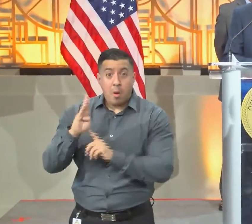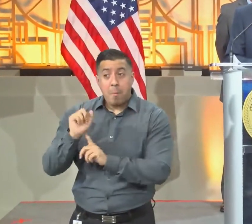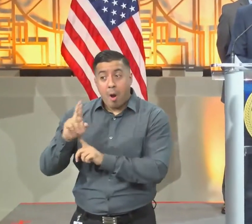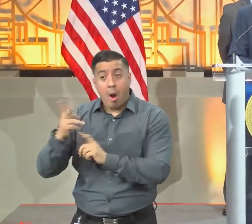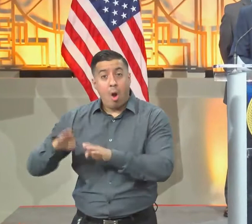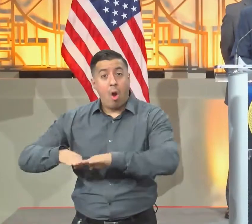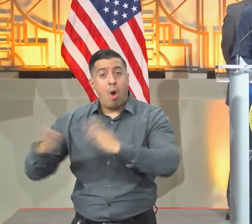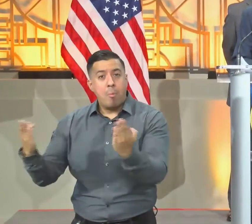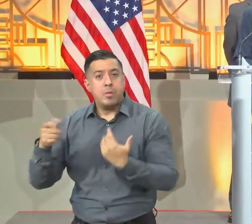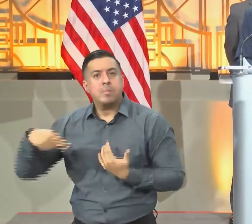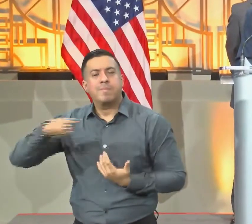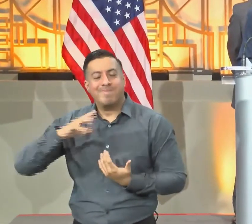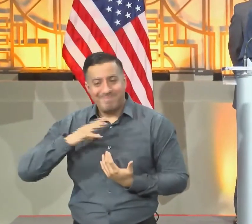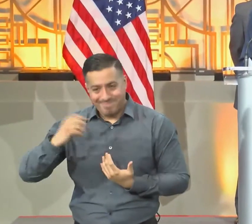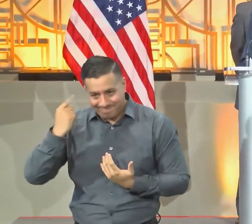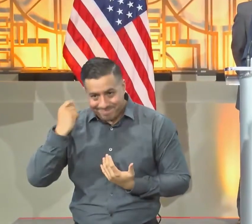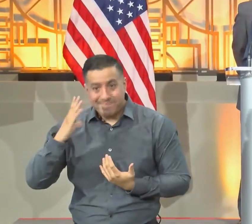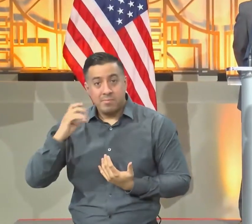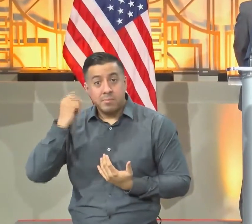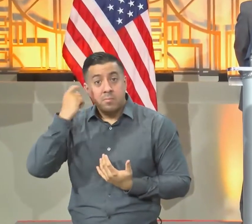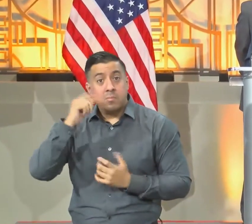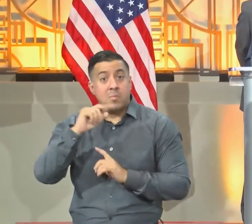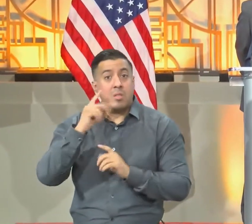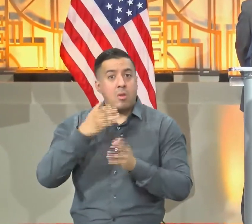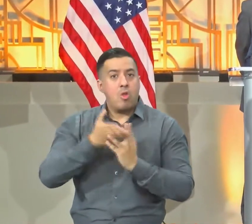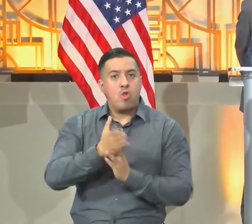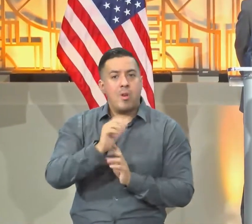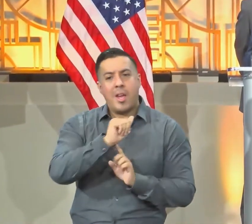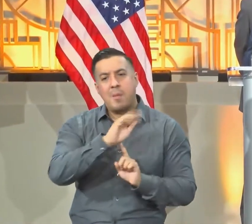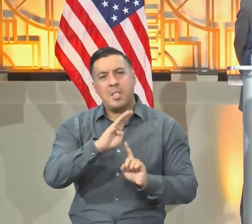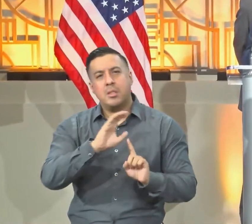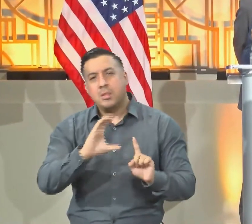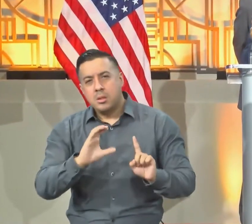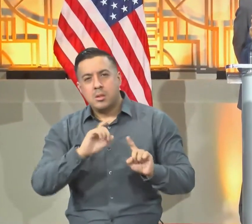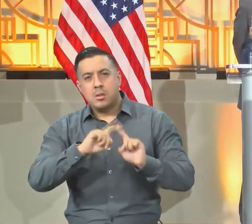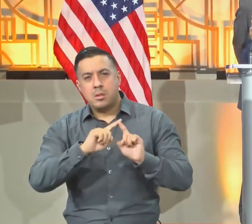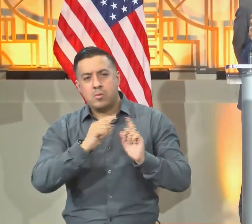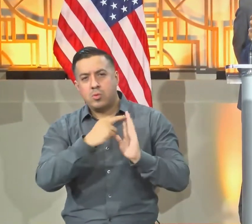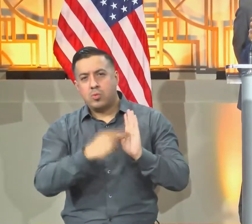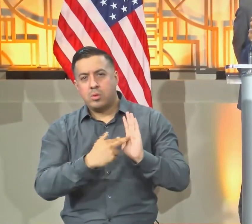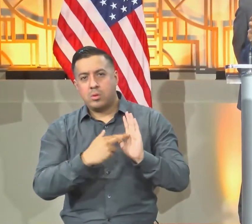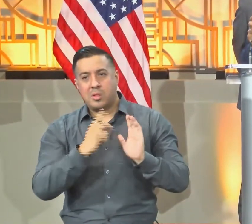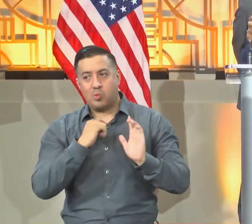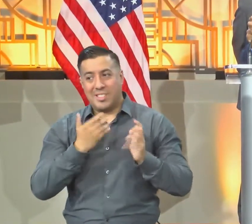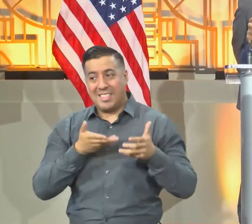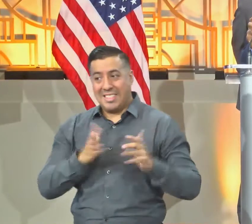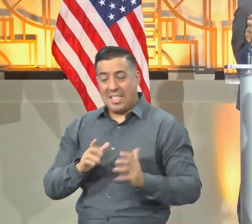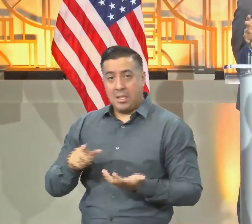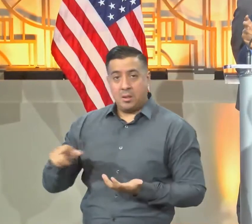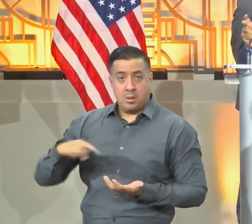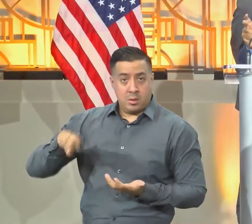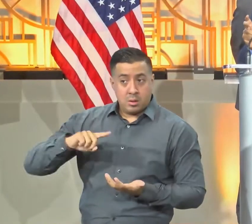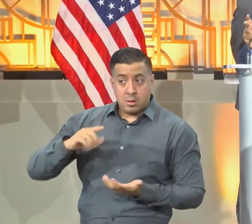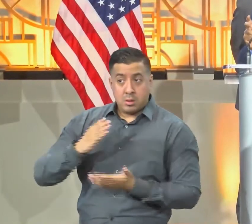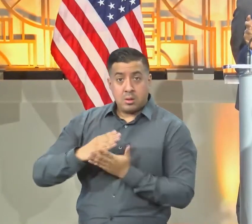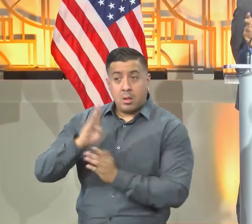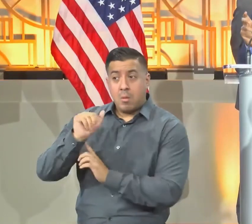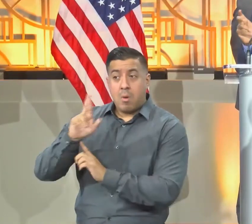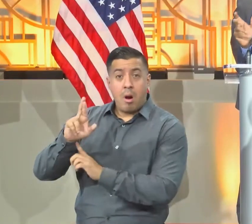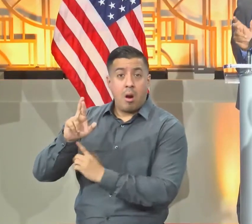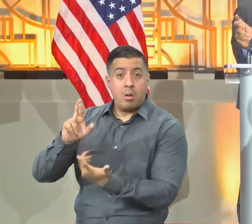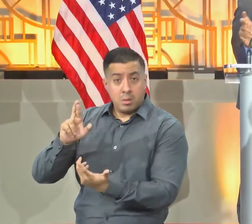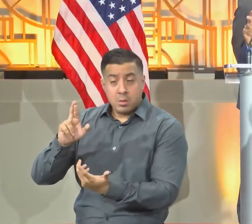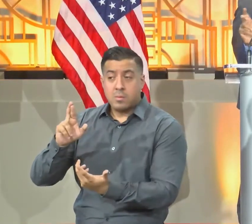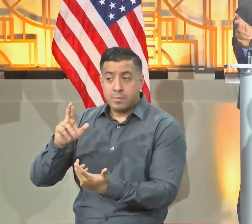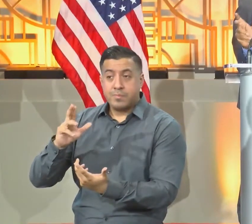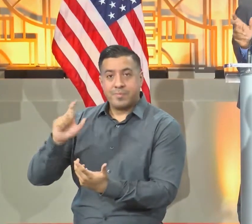and I know that the state through TABC changed the rules to allow many of these bars to